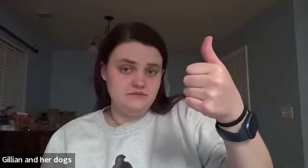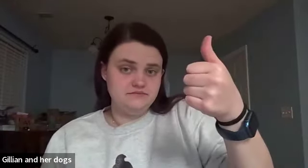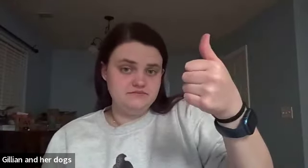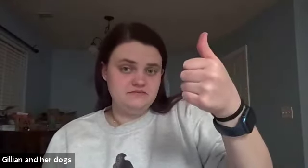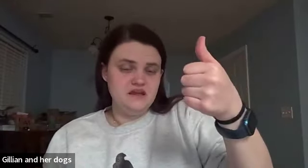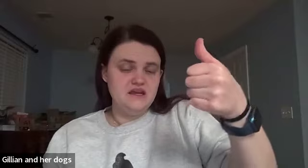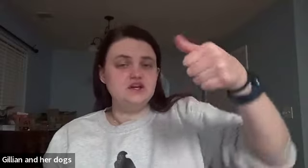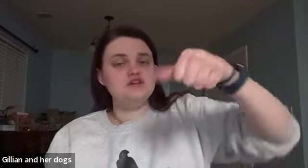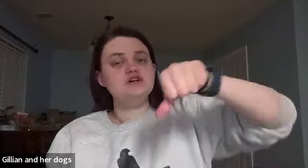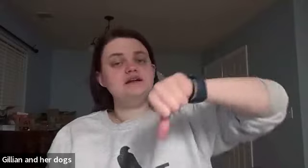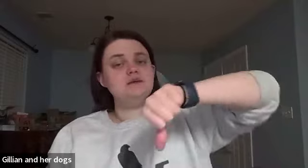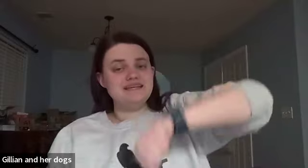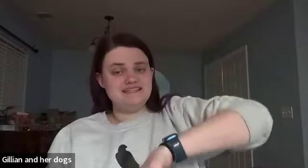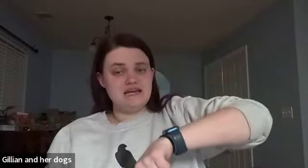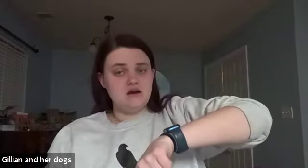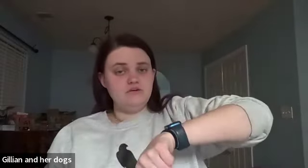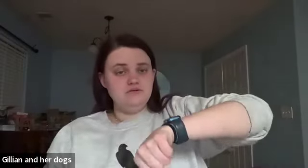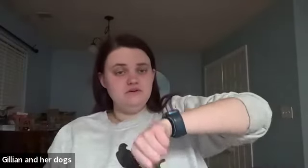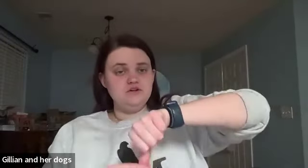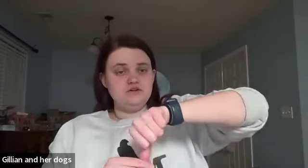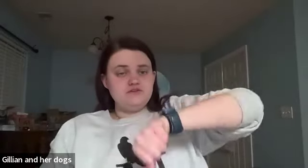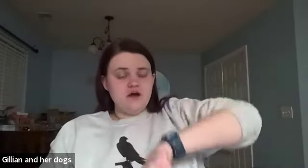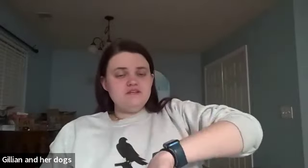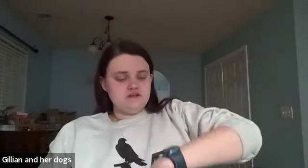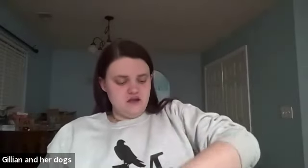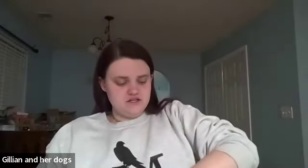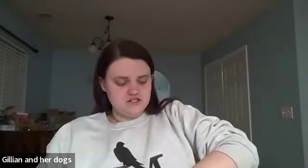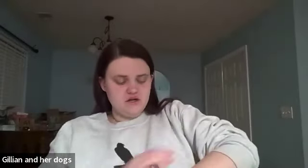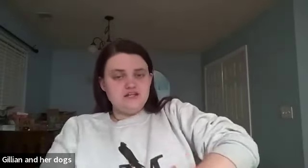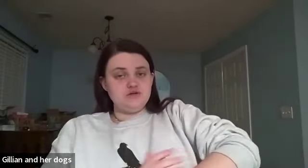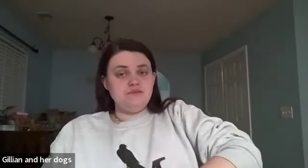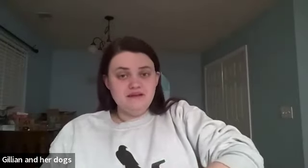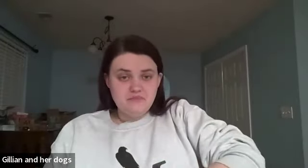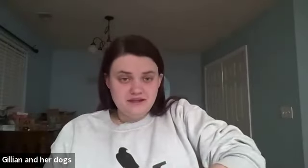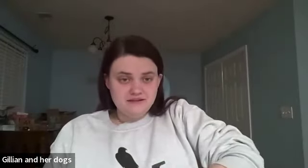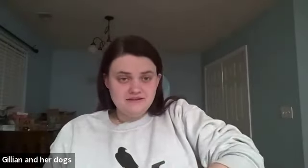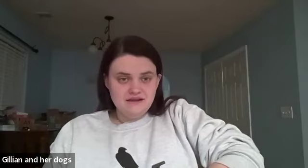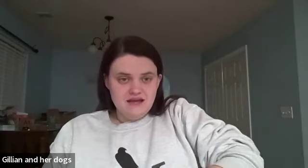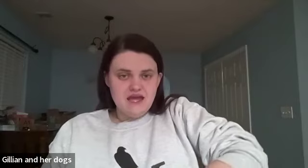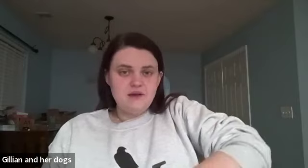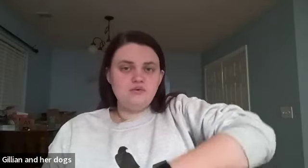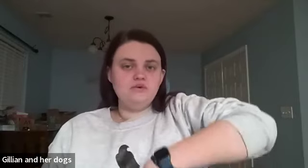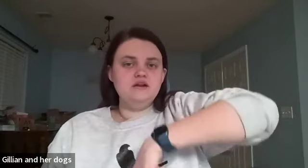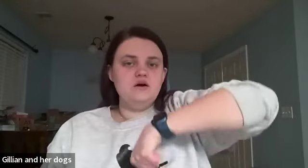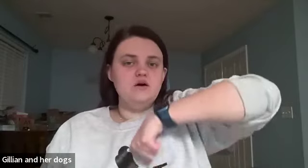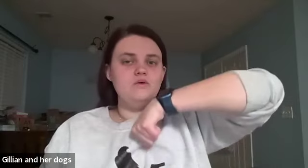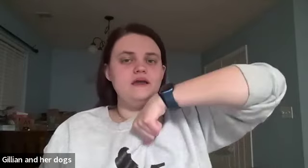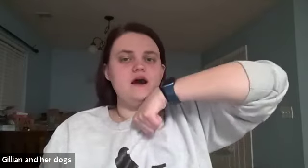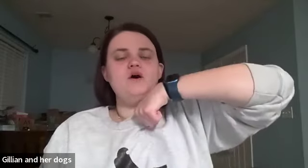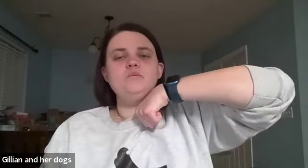up. You're gonna turn it upside down. Your thumb is gonna kind of start at your belly button and bring it all the way up.